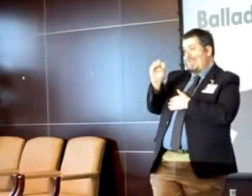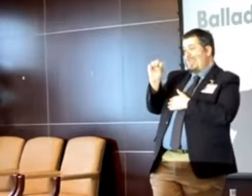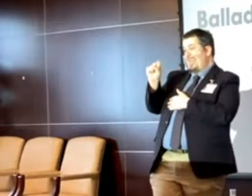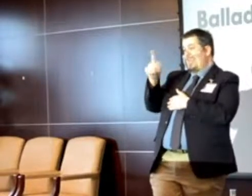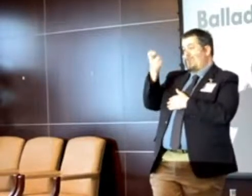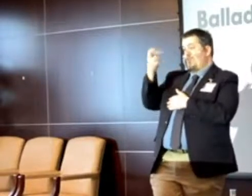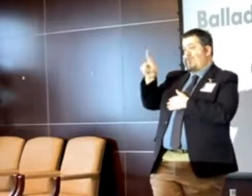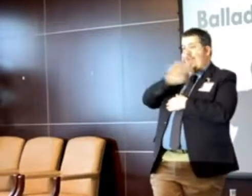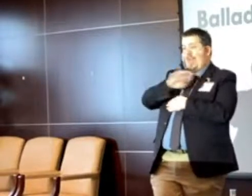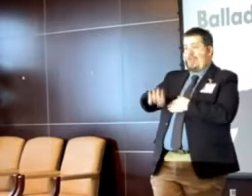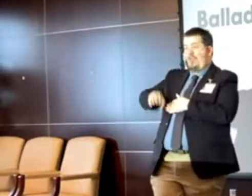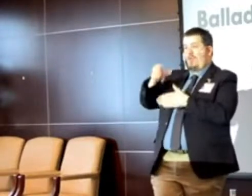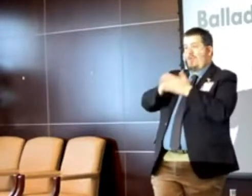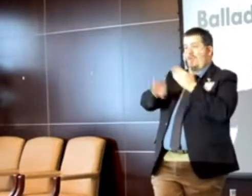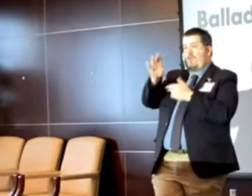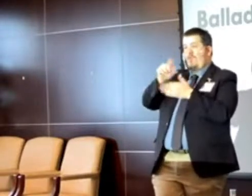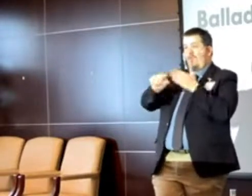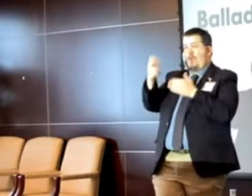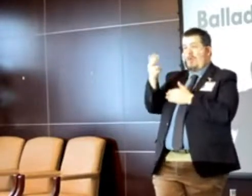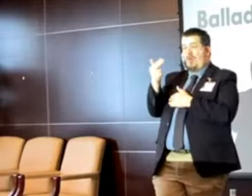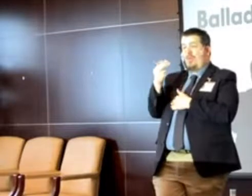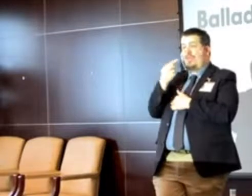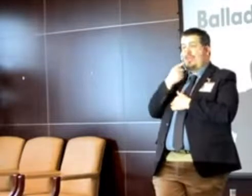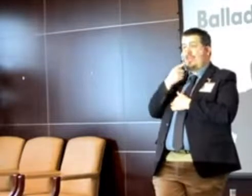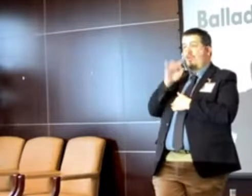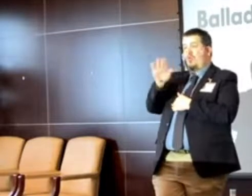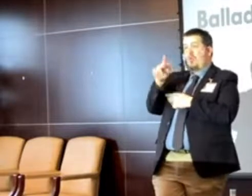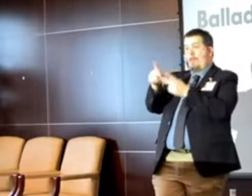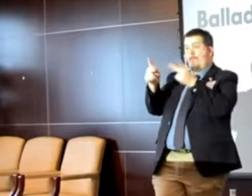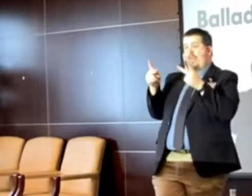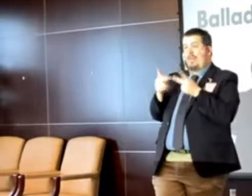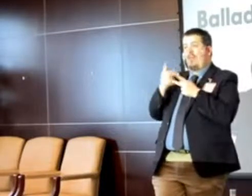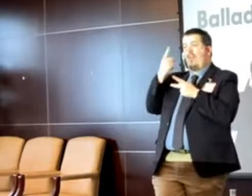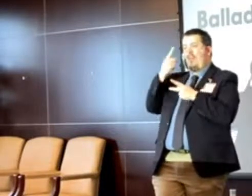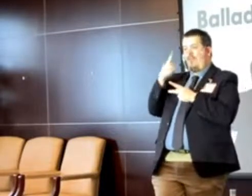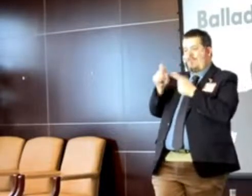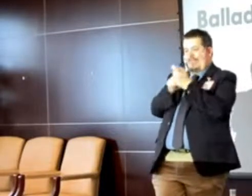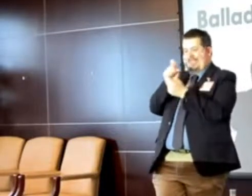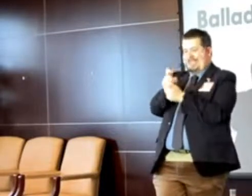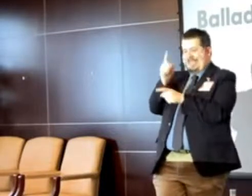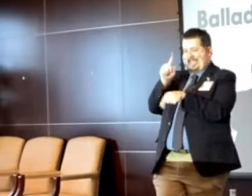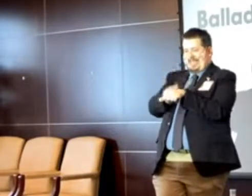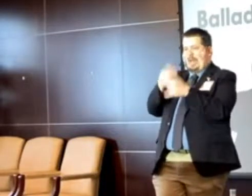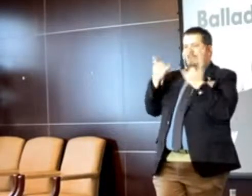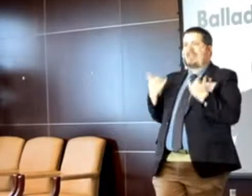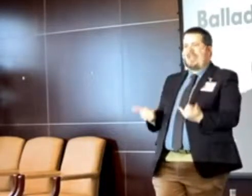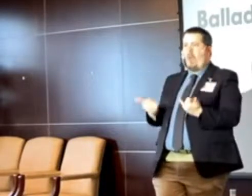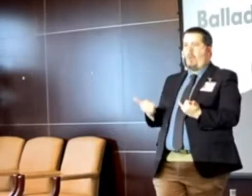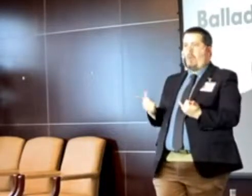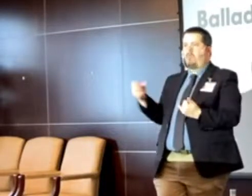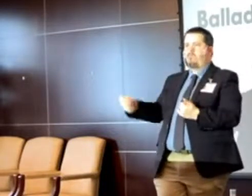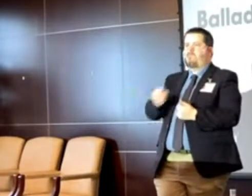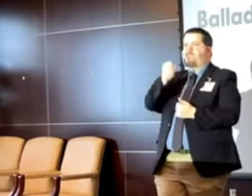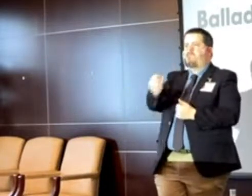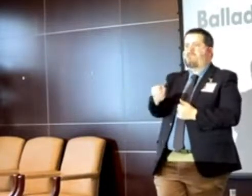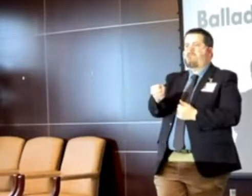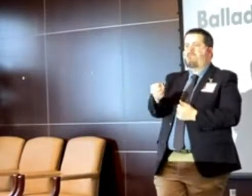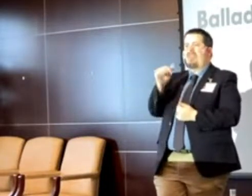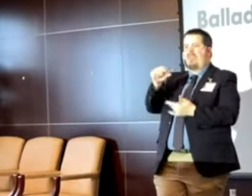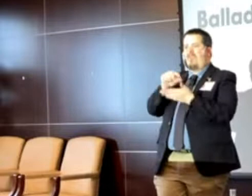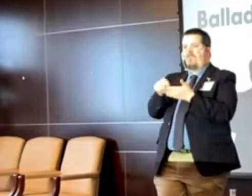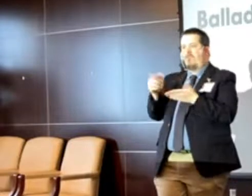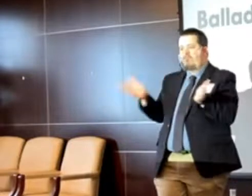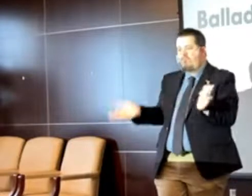4, verse 14, you've come to your position for such a time as this. And this verse